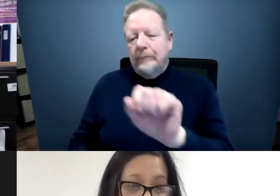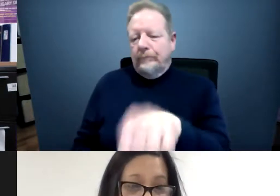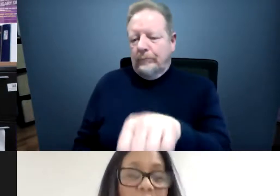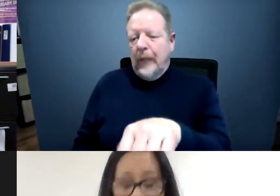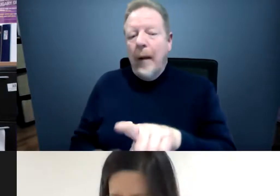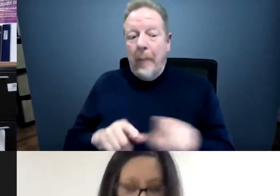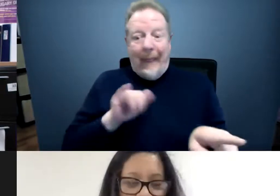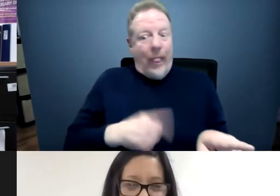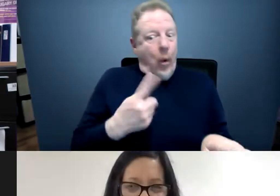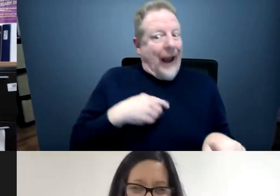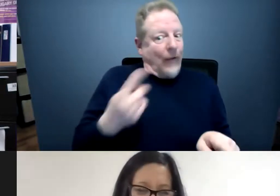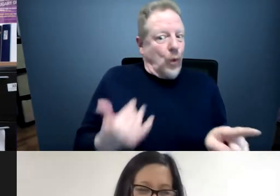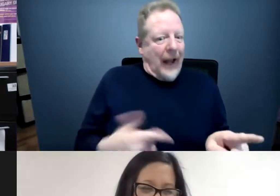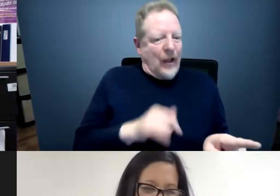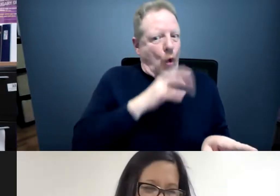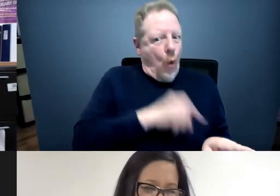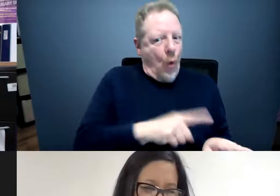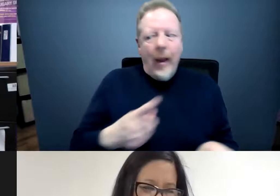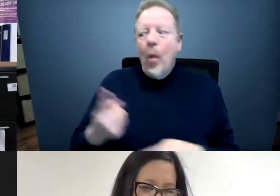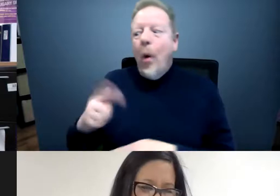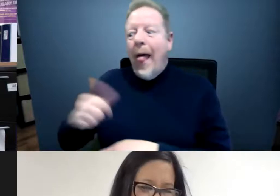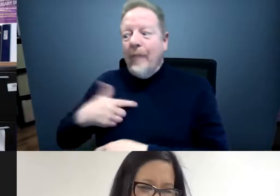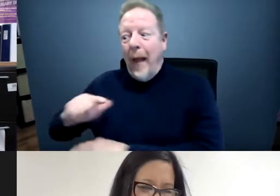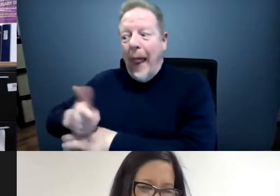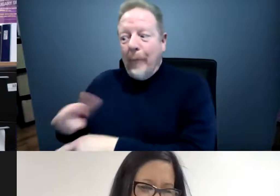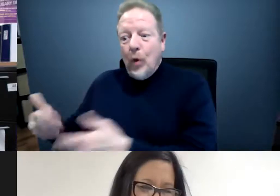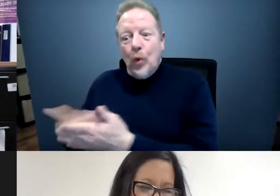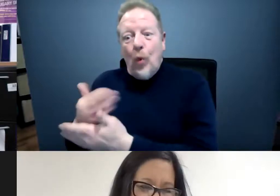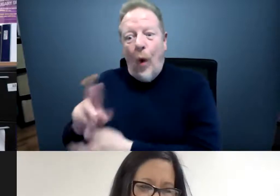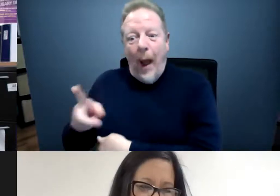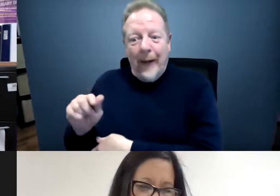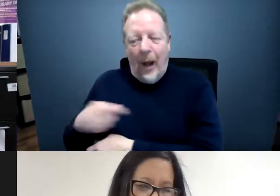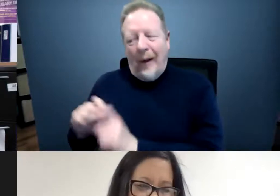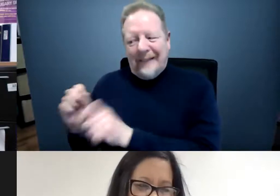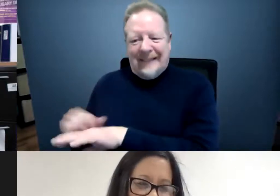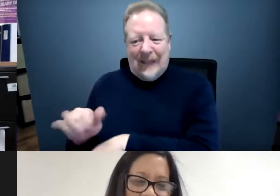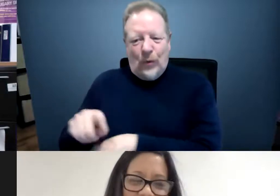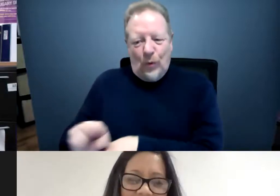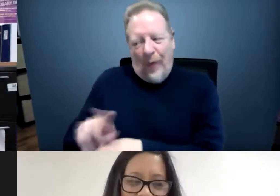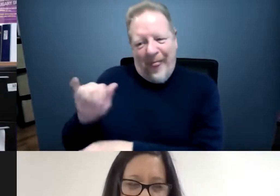Okay, perfect. Yes. Yes, I'll just send that to you. Sure. Yeah. Thank